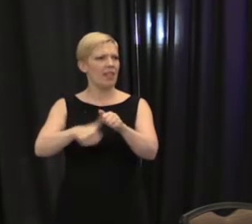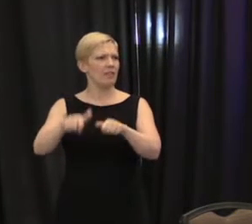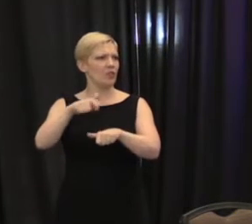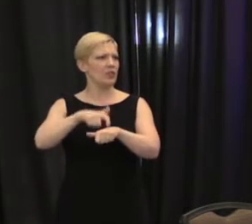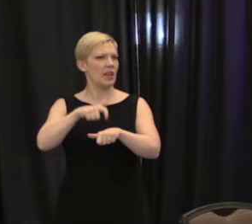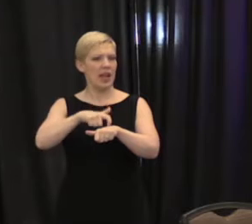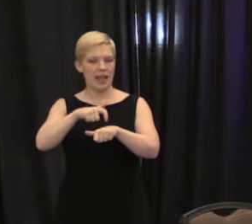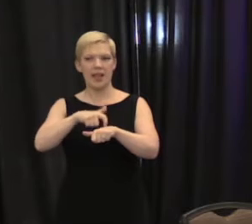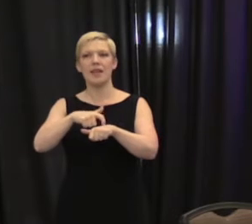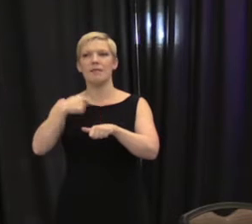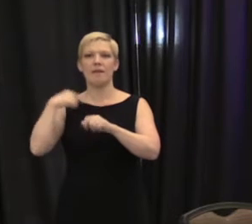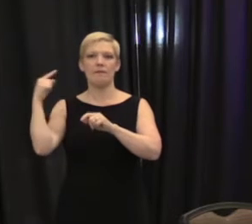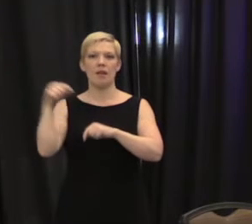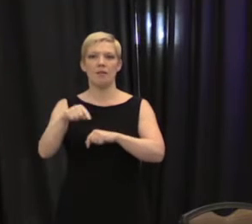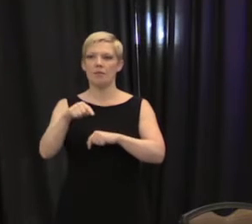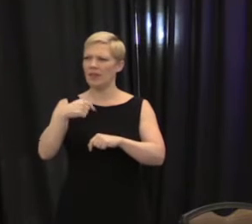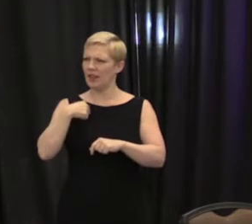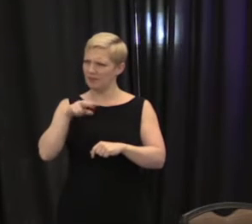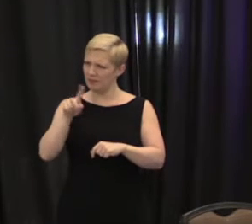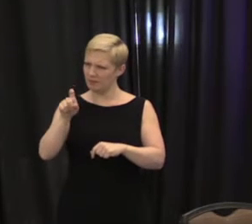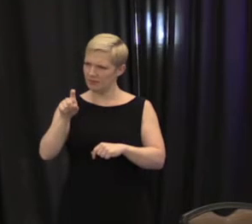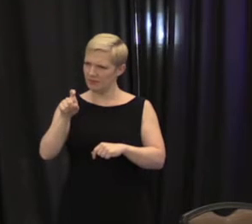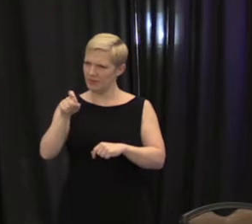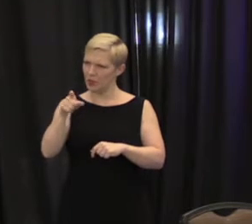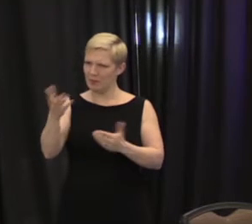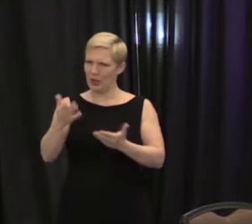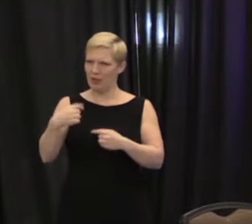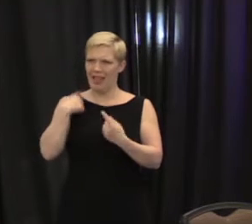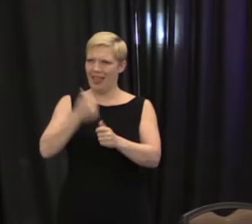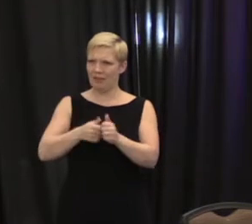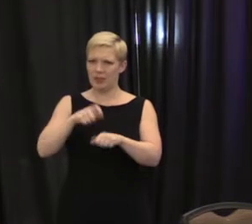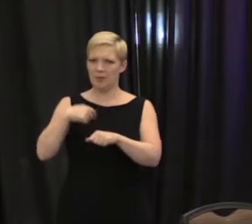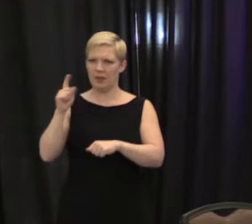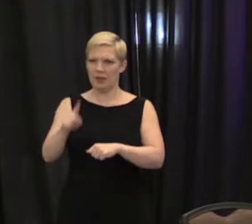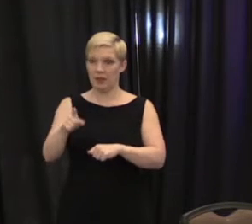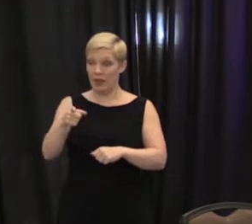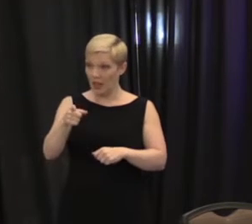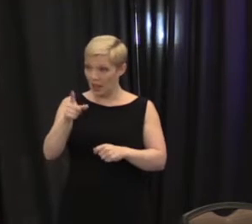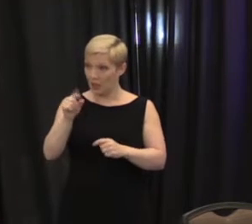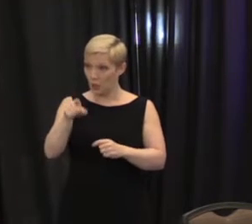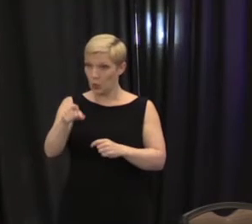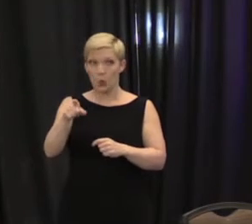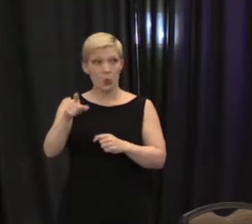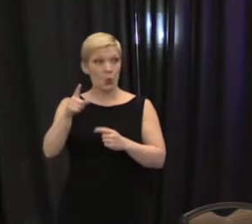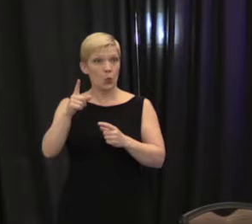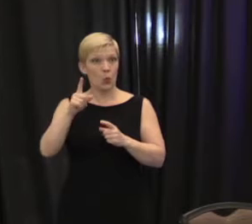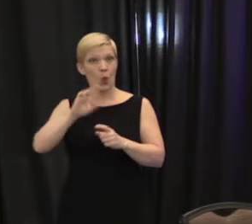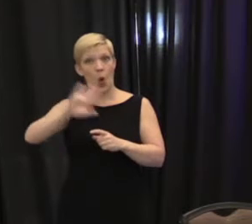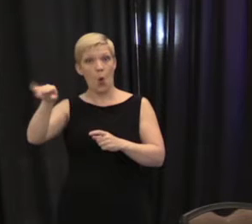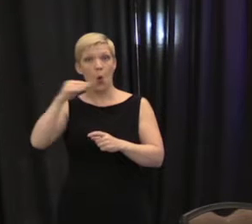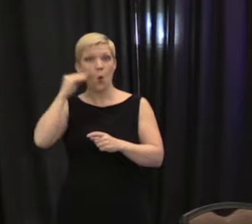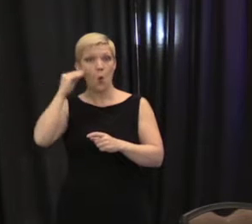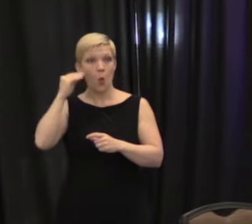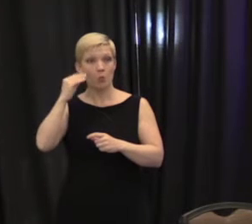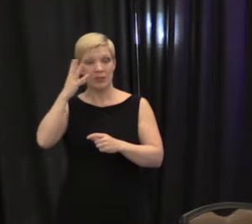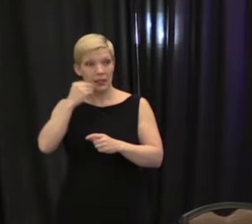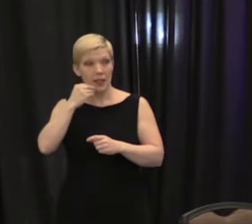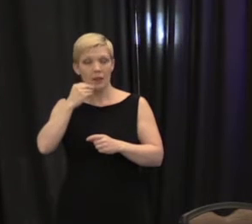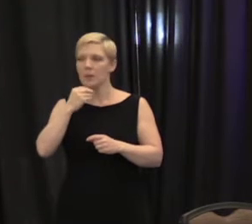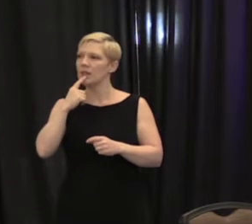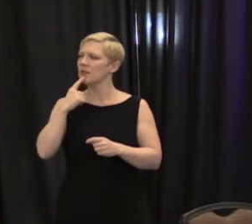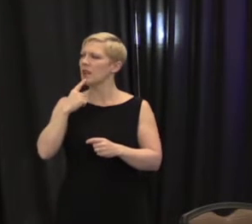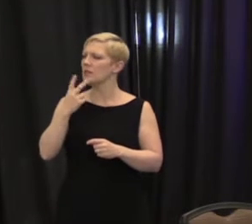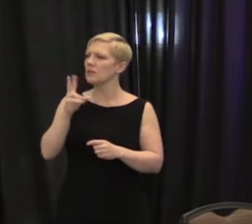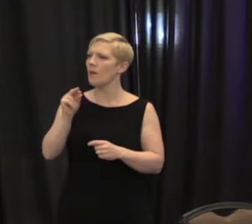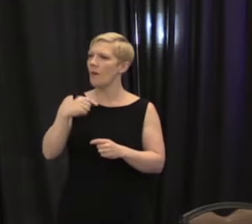here. And I said to Jeff, do you go home to sleep? And he said, no, I get a couple hours upstairs. These are some dedicated people,